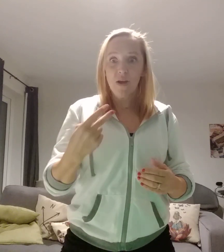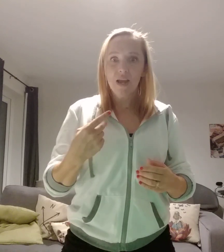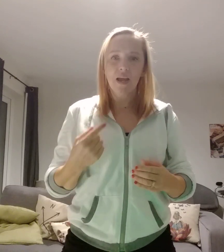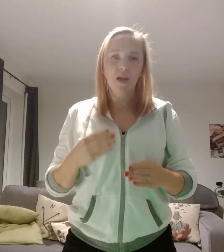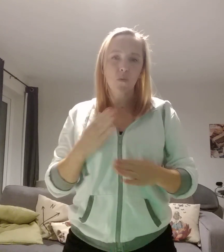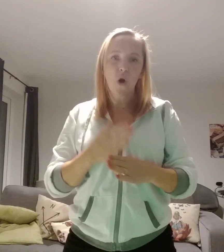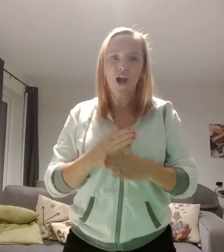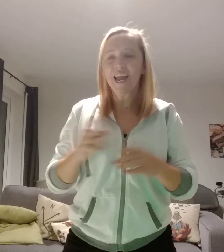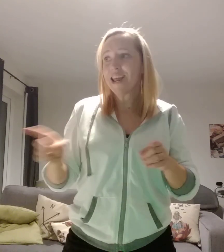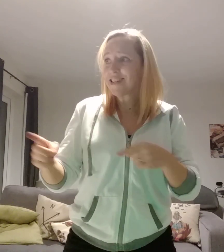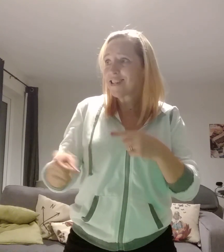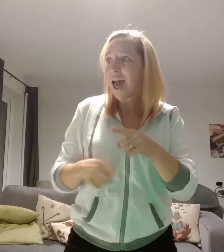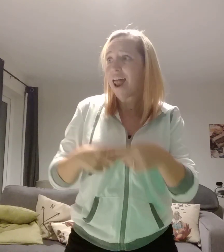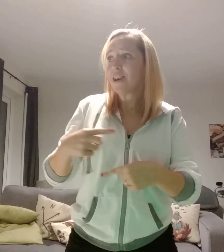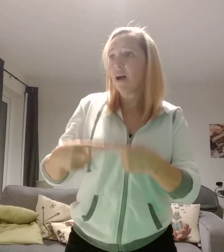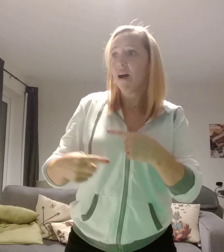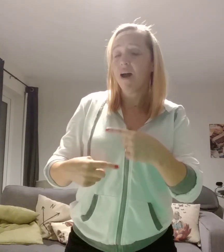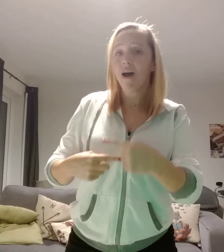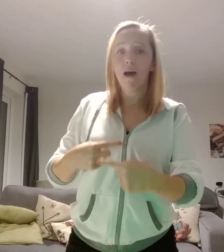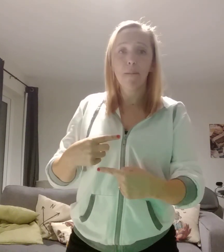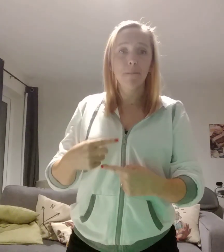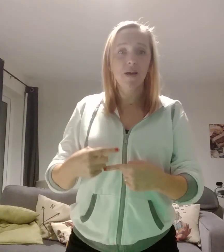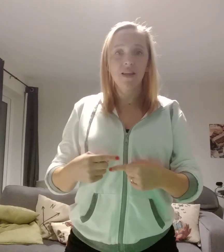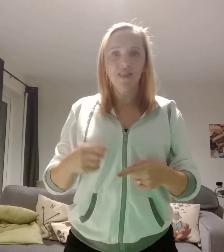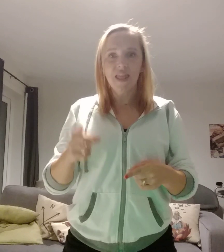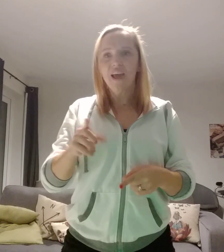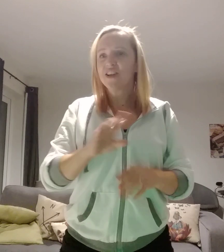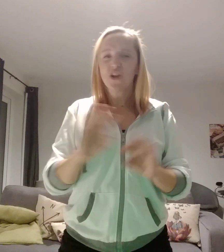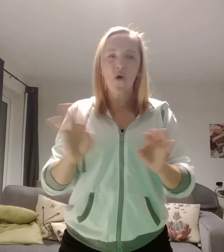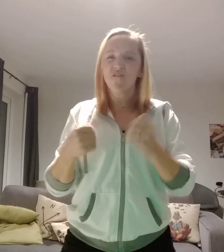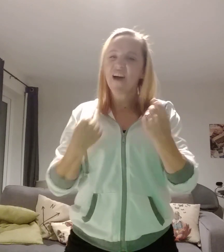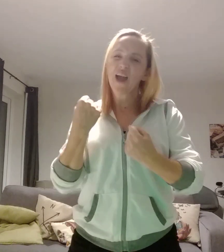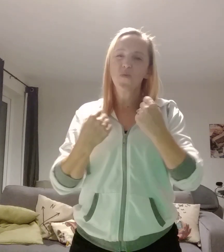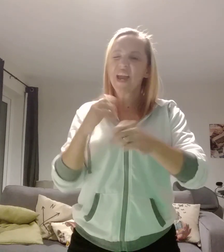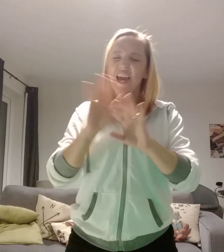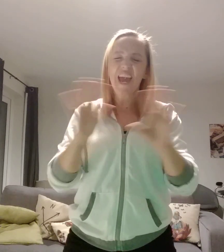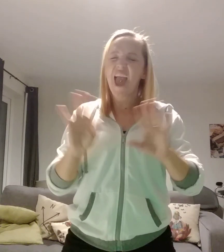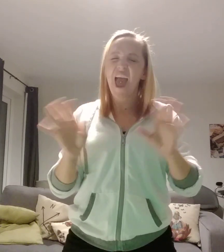them. If we work in tandem, there's no fight we